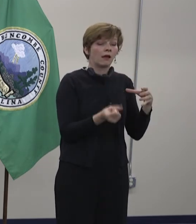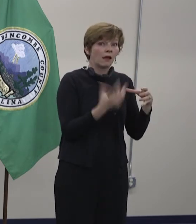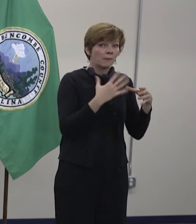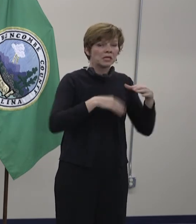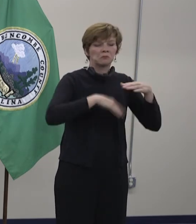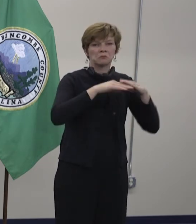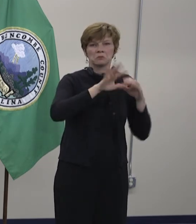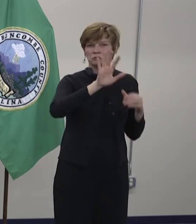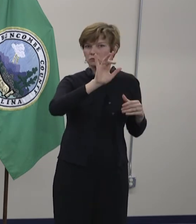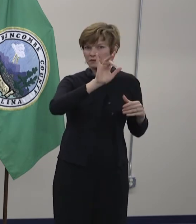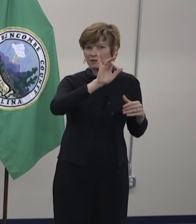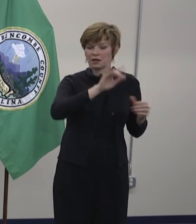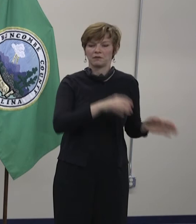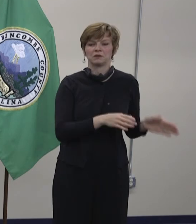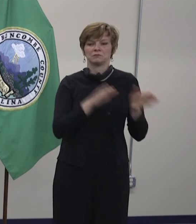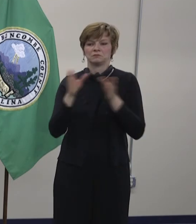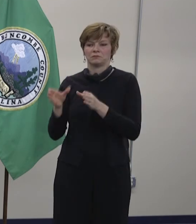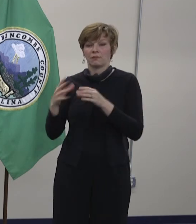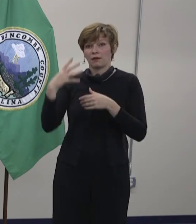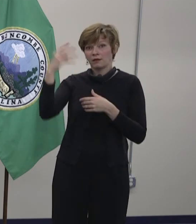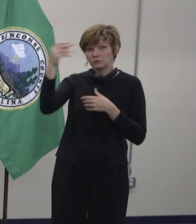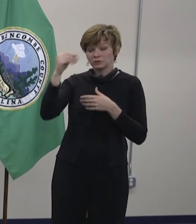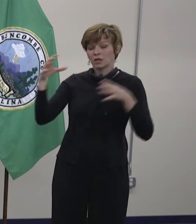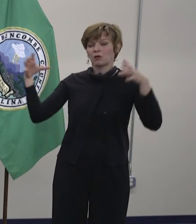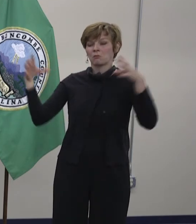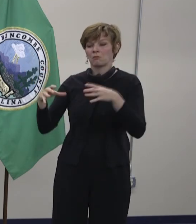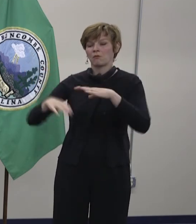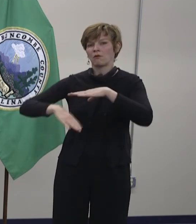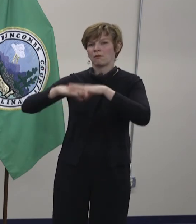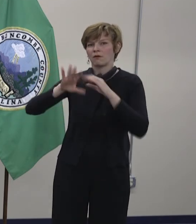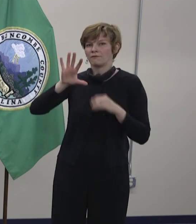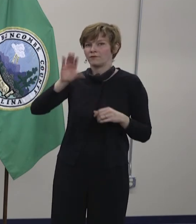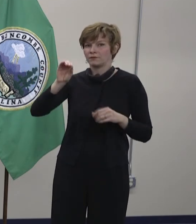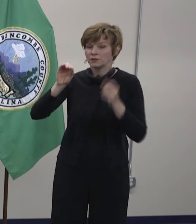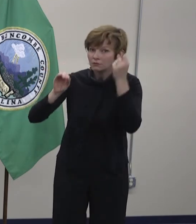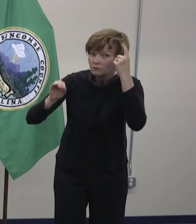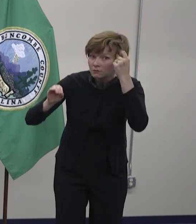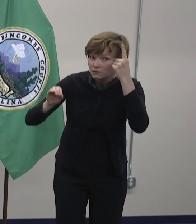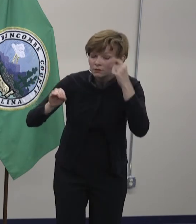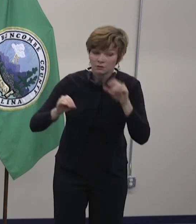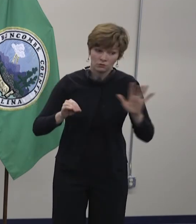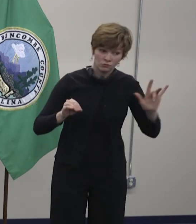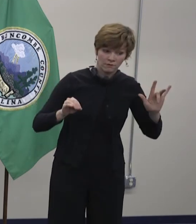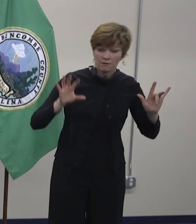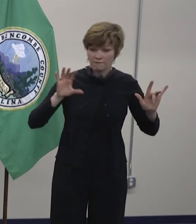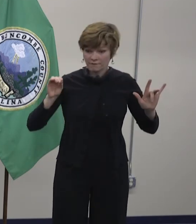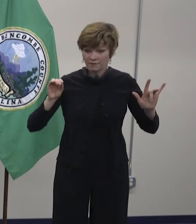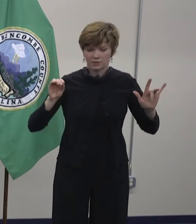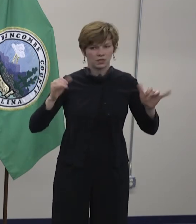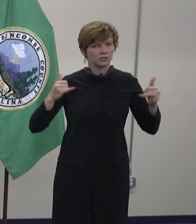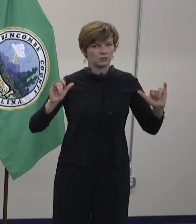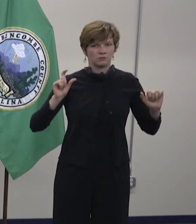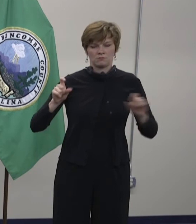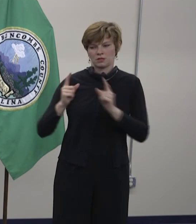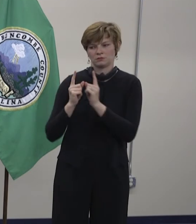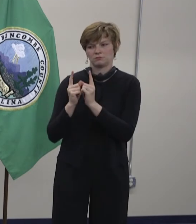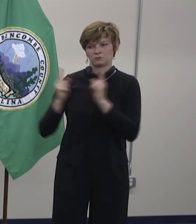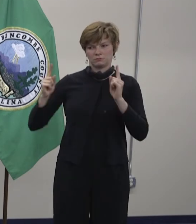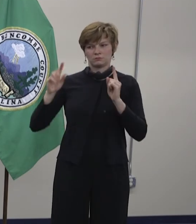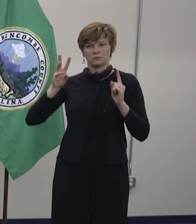and 50 to meet outdoors, provided that they can still maintain 6 feet of distance between